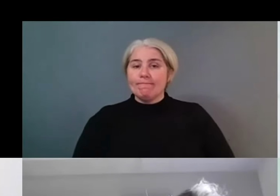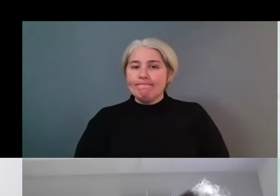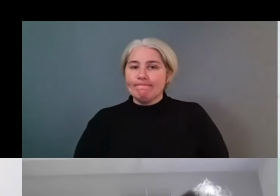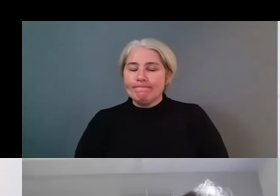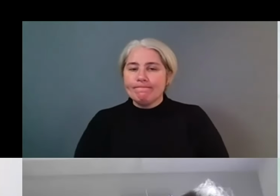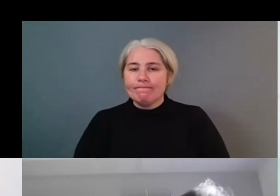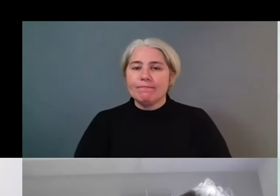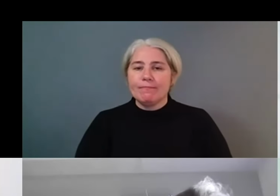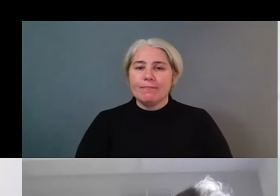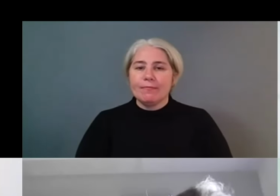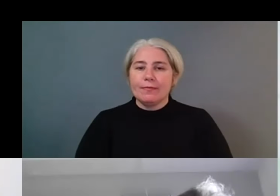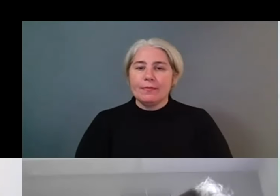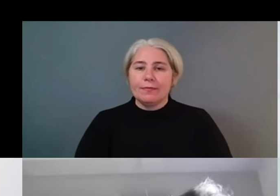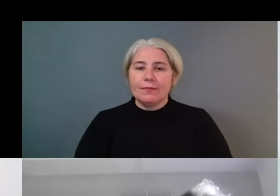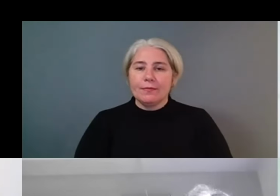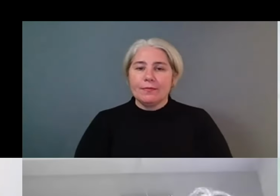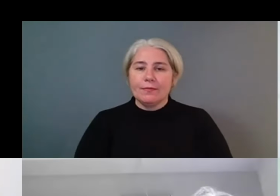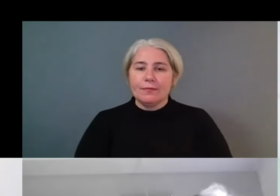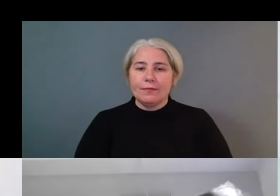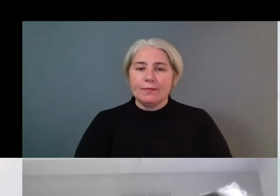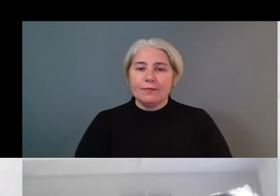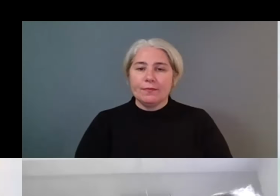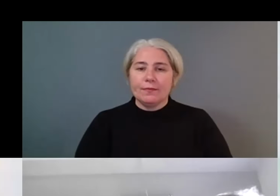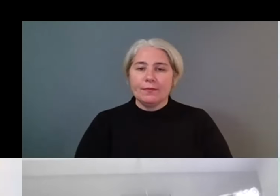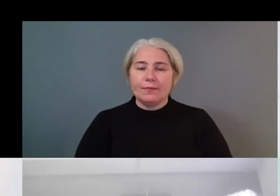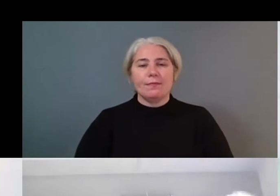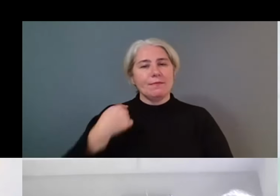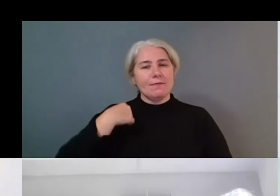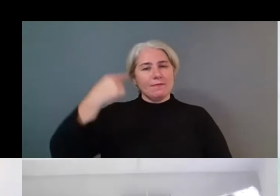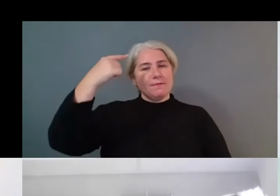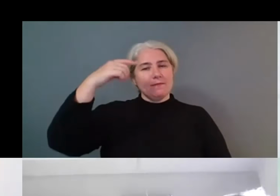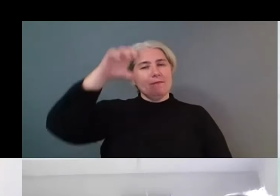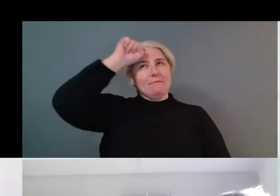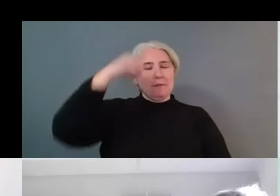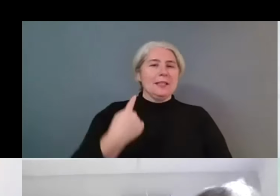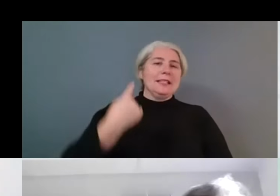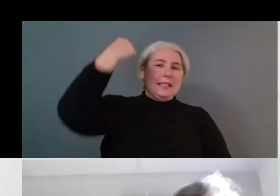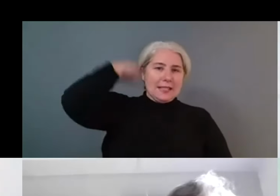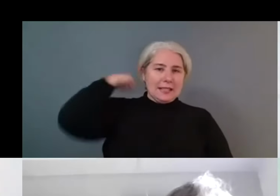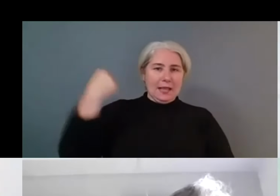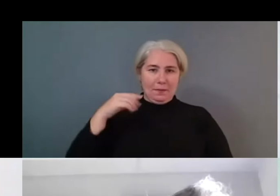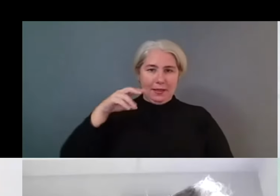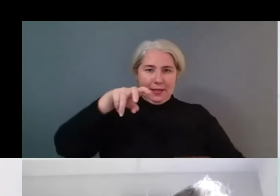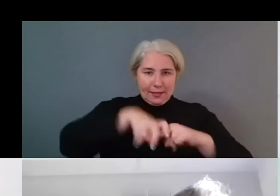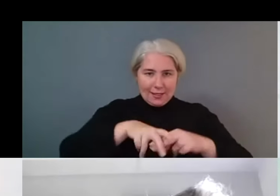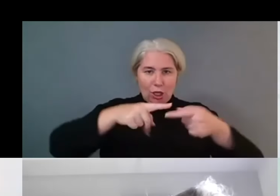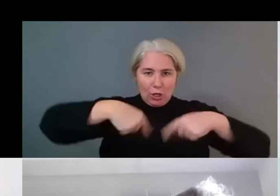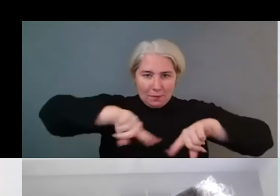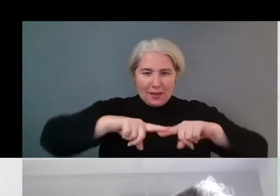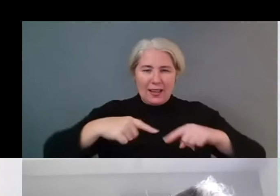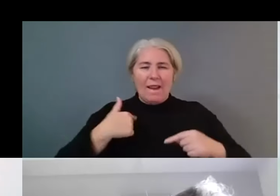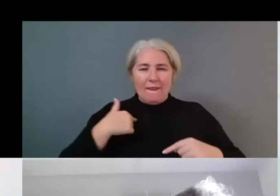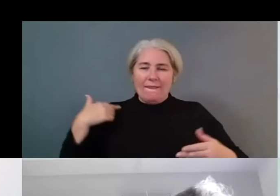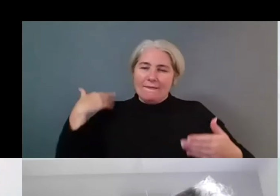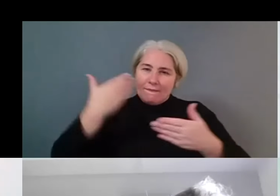in most cases, as long as I was a committee member, we tried to reach consensus